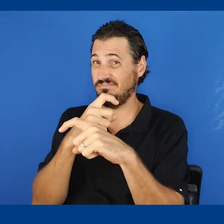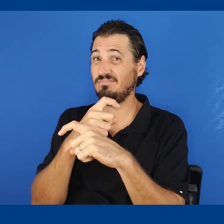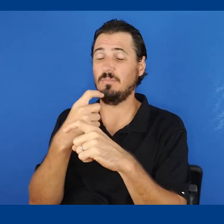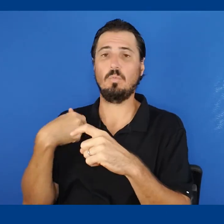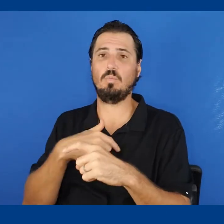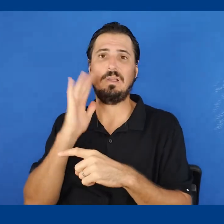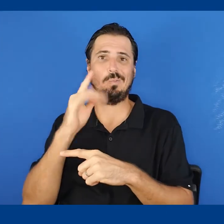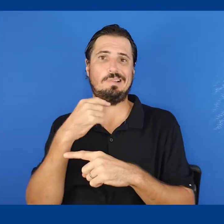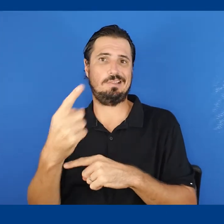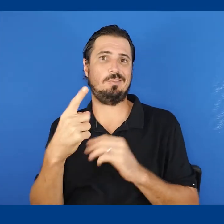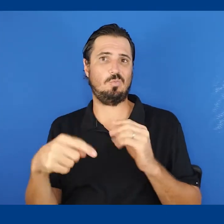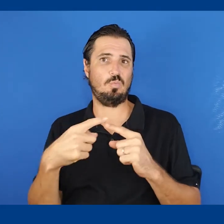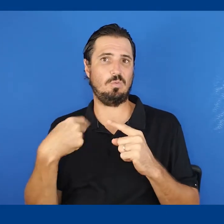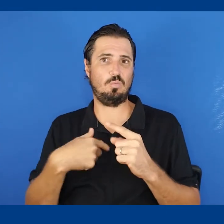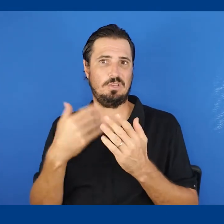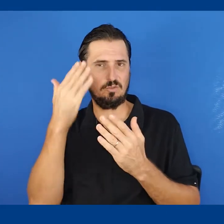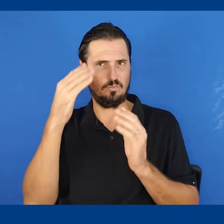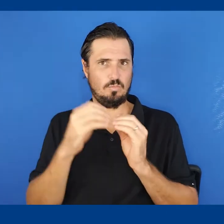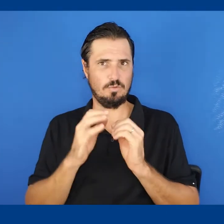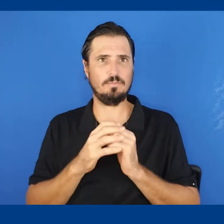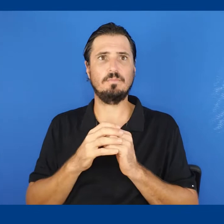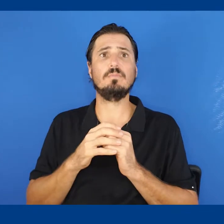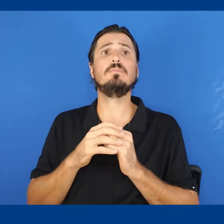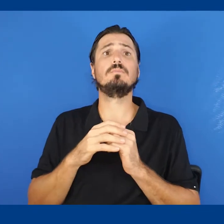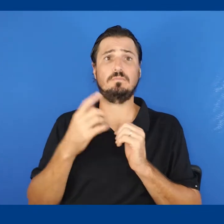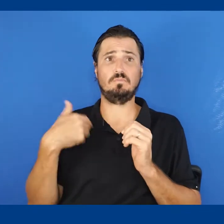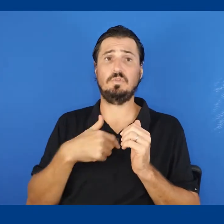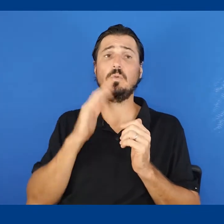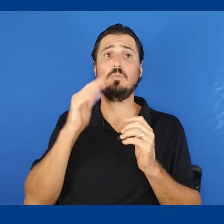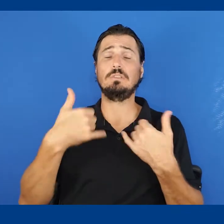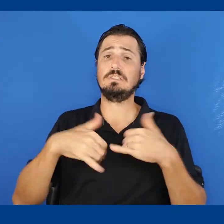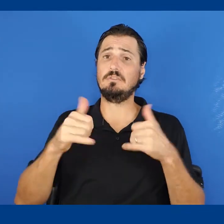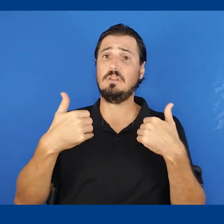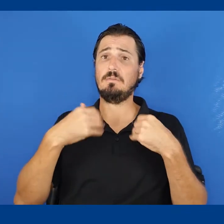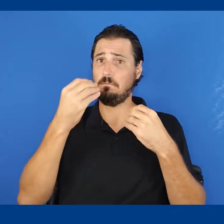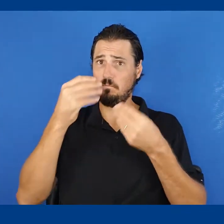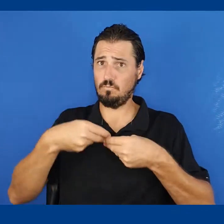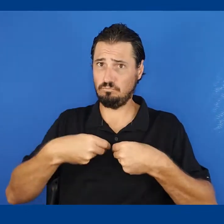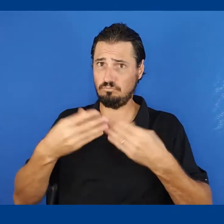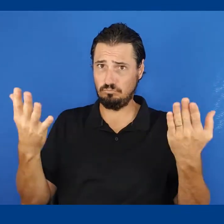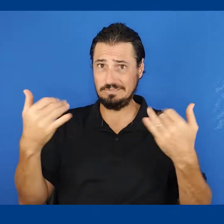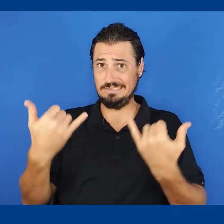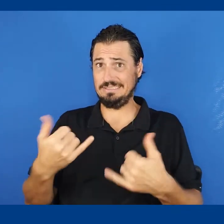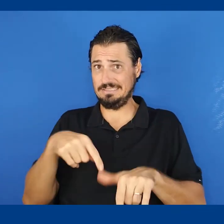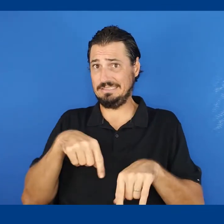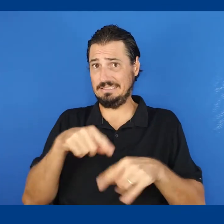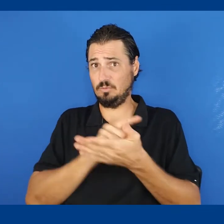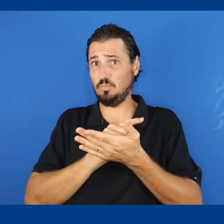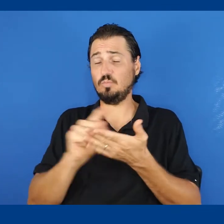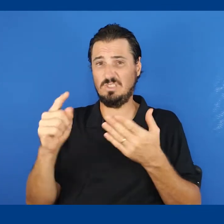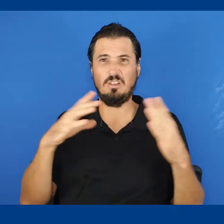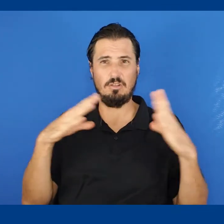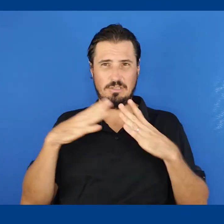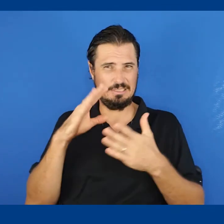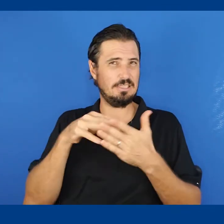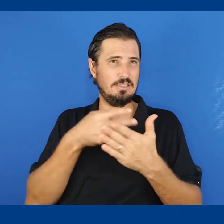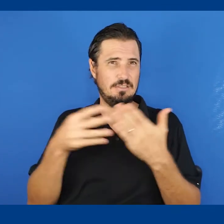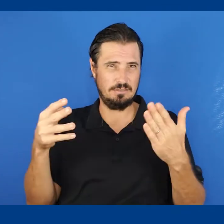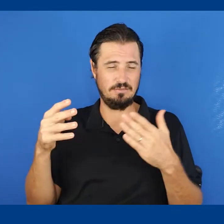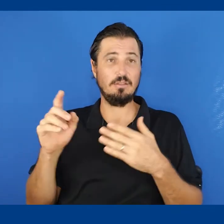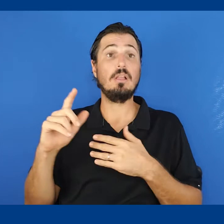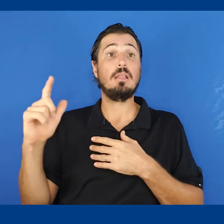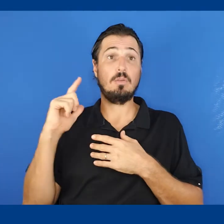county and the two Kauai food banks continue the Kauai food distributions this week on a holiday schedule. Distributions